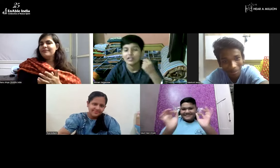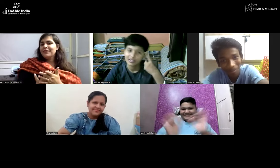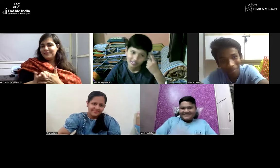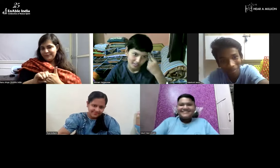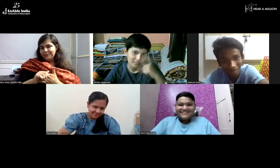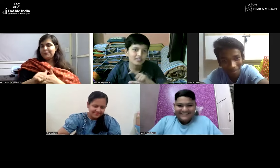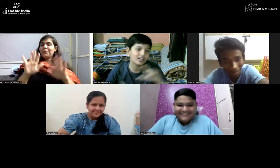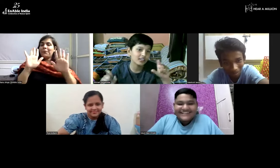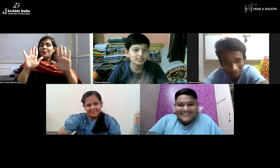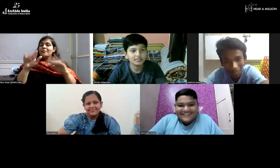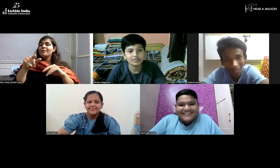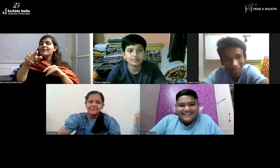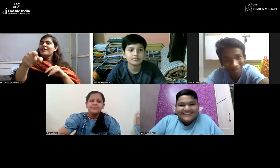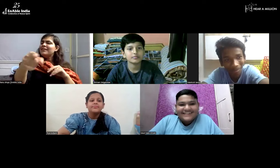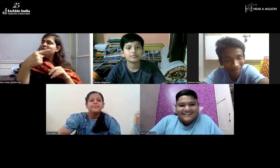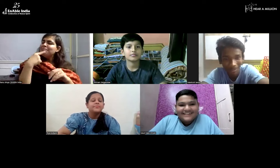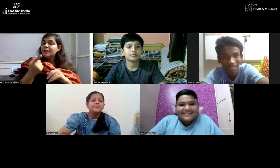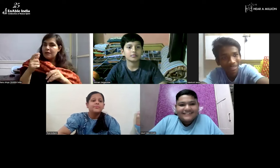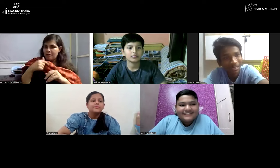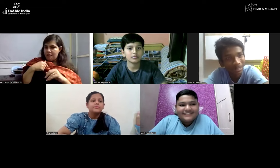Okay, that would be the last question.